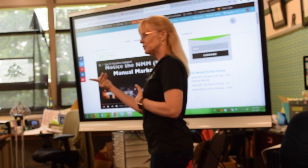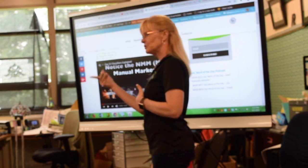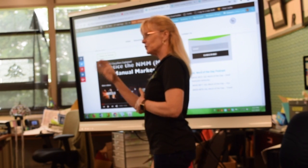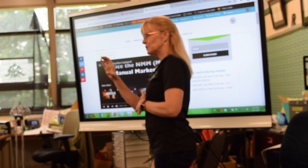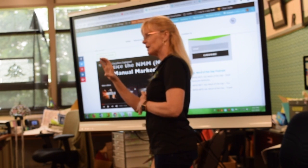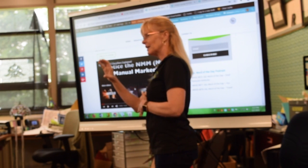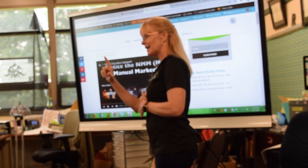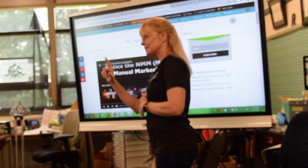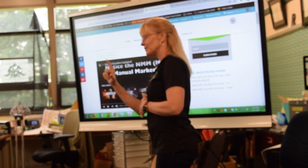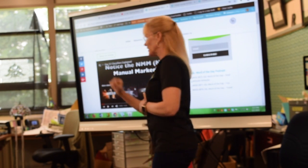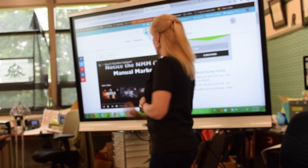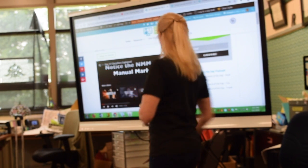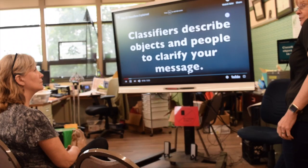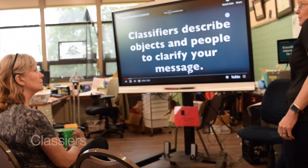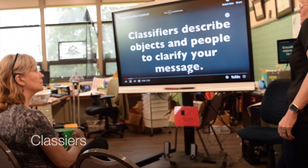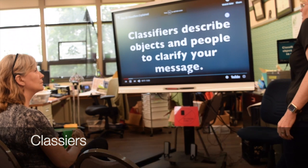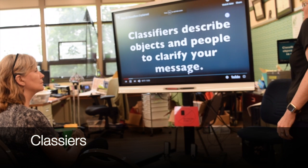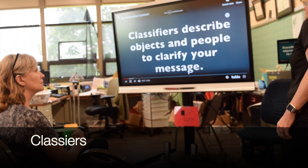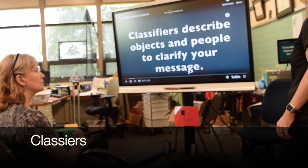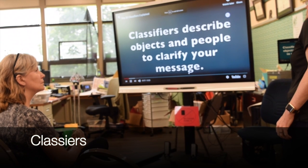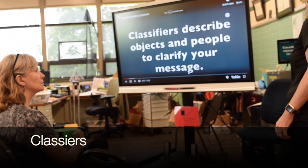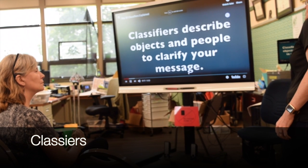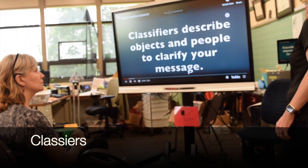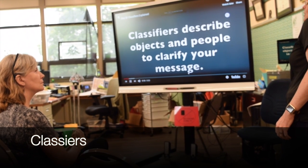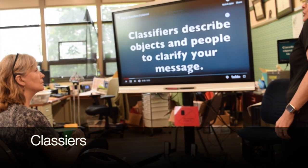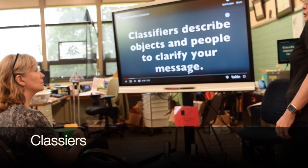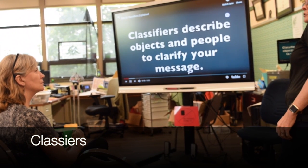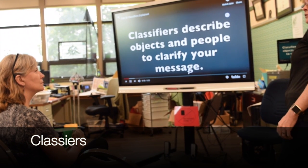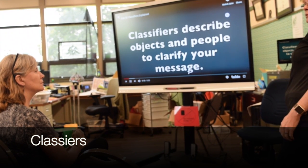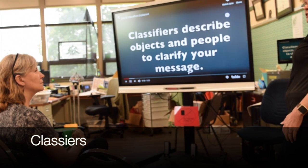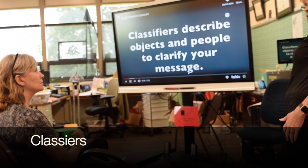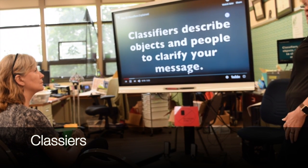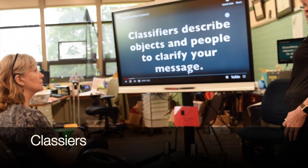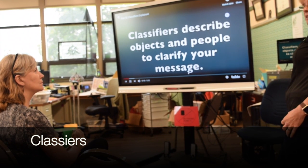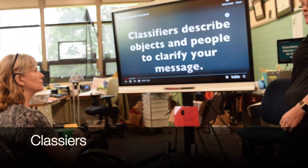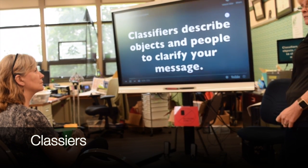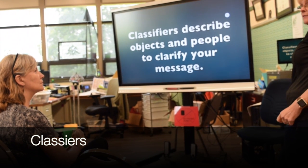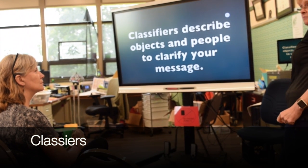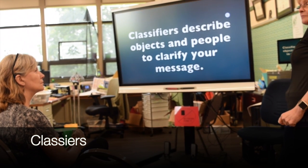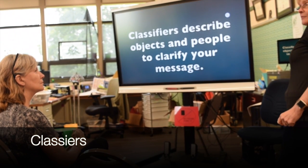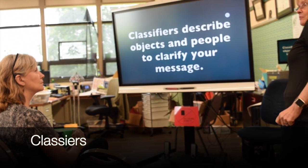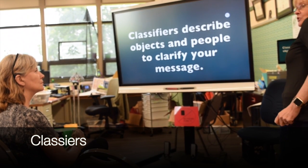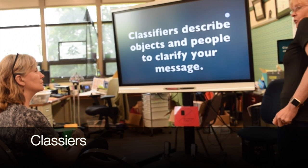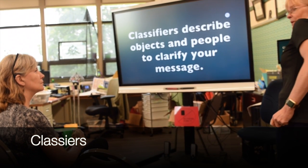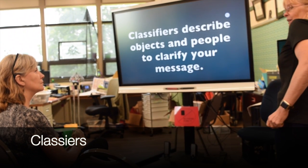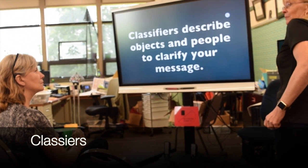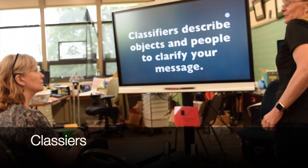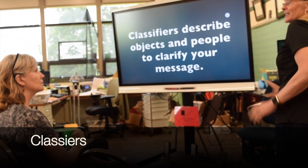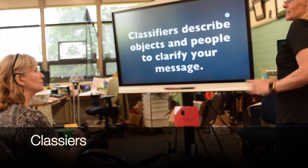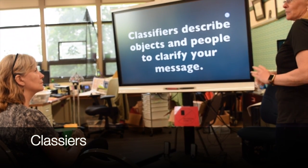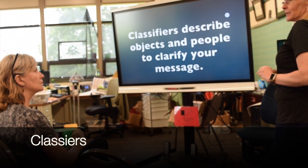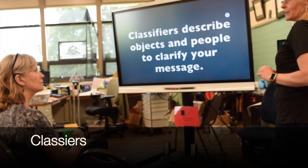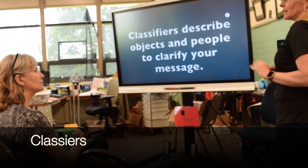to classifiers. To ghost what you see. So be a participant